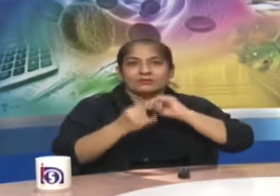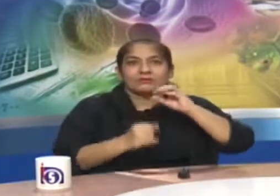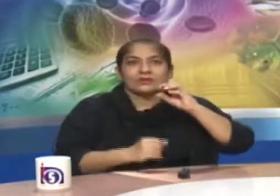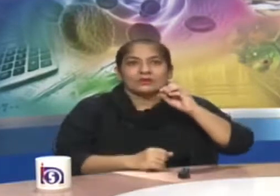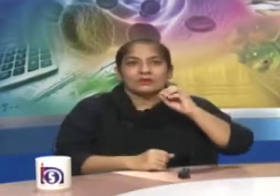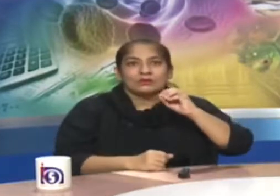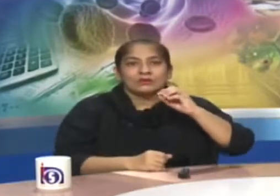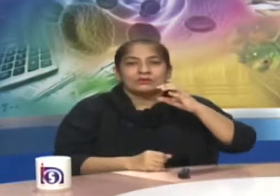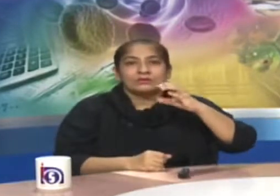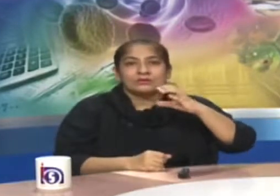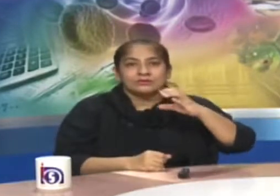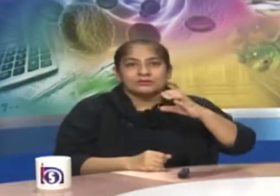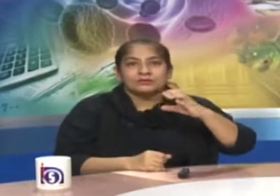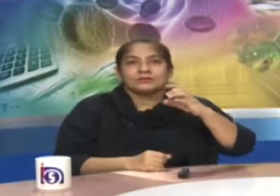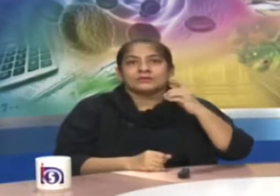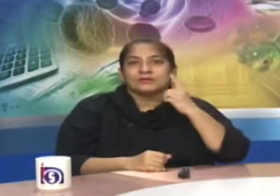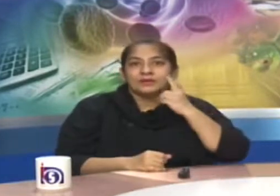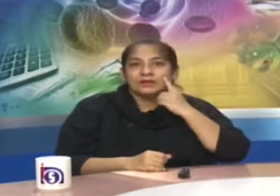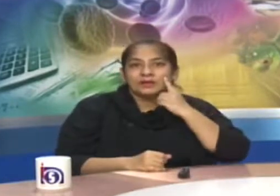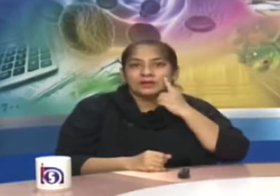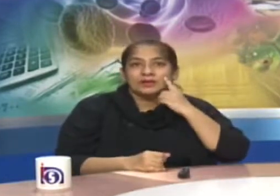To the society,